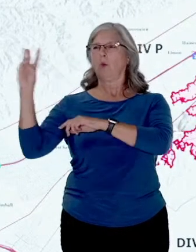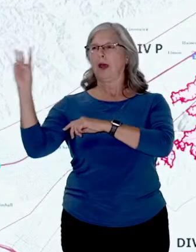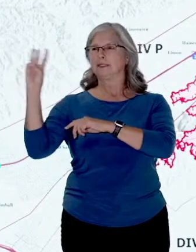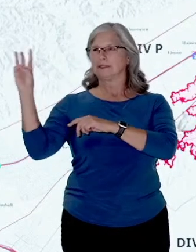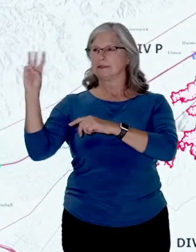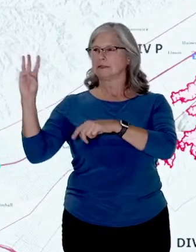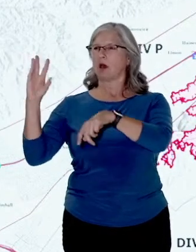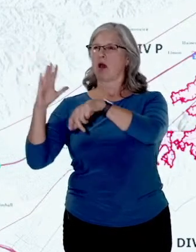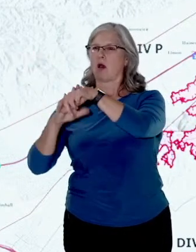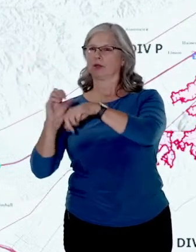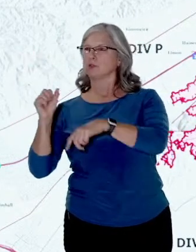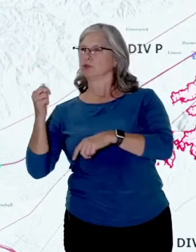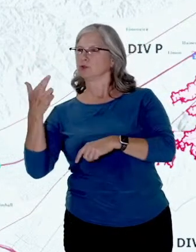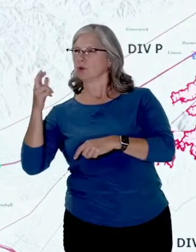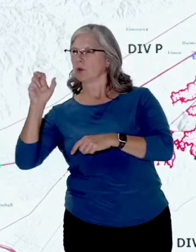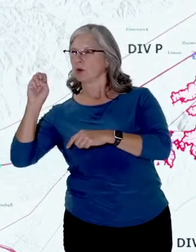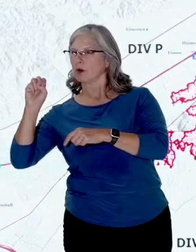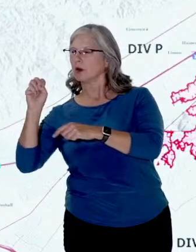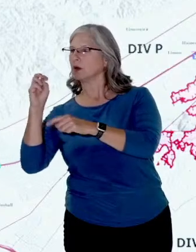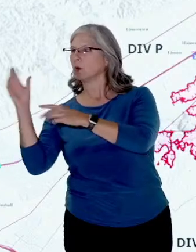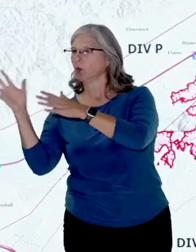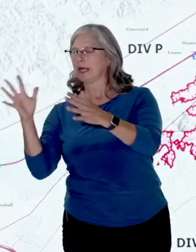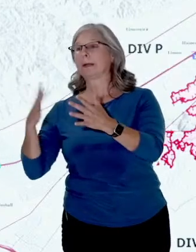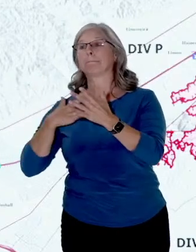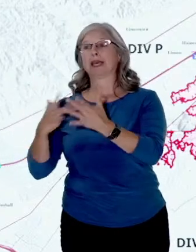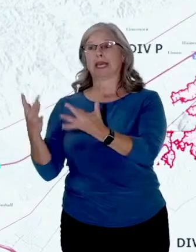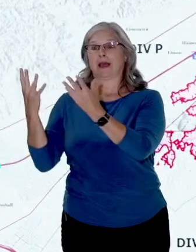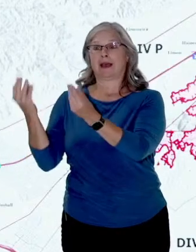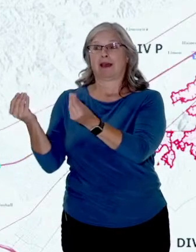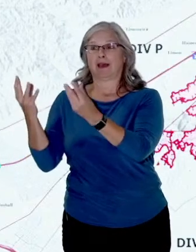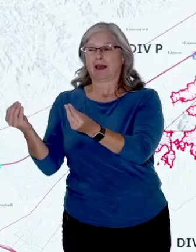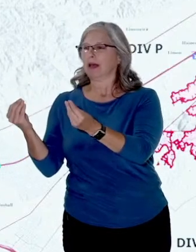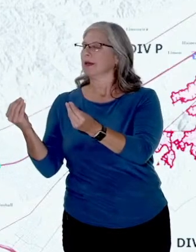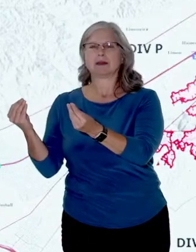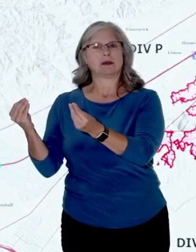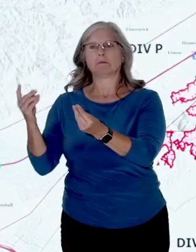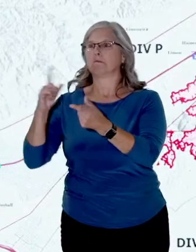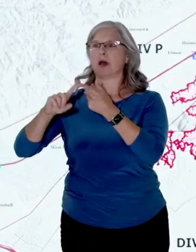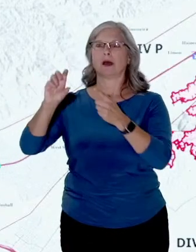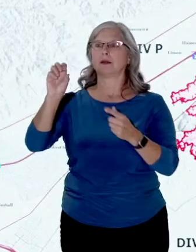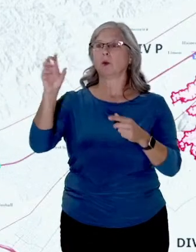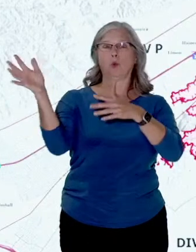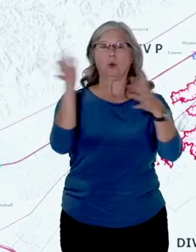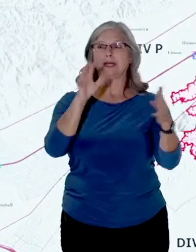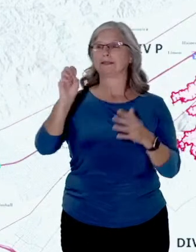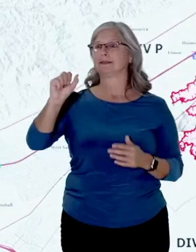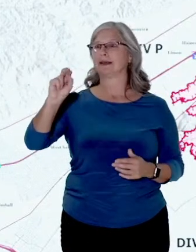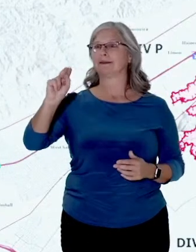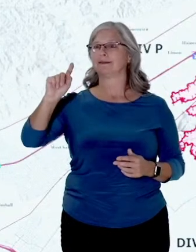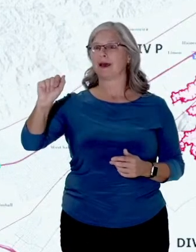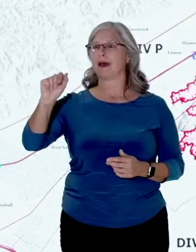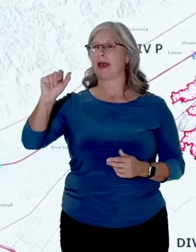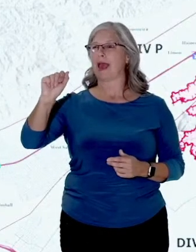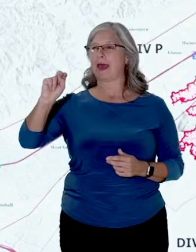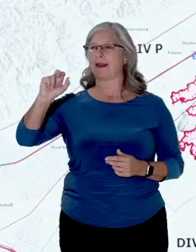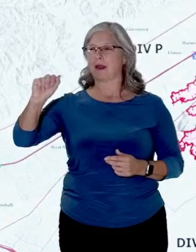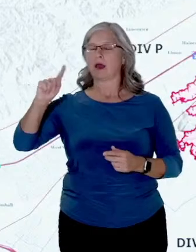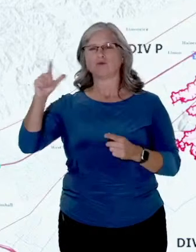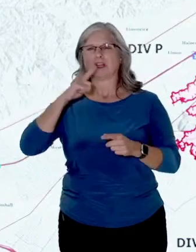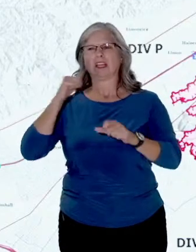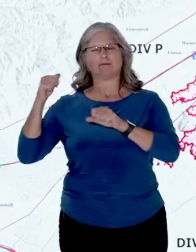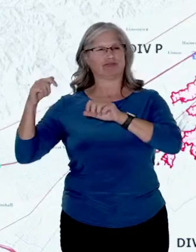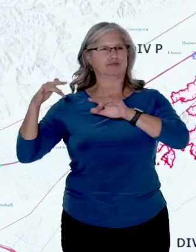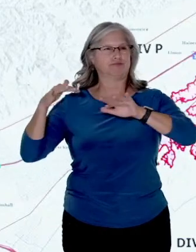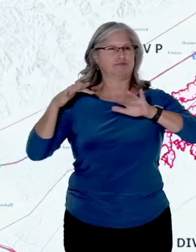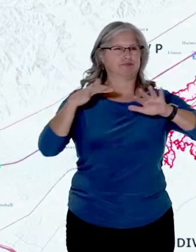wind. Usually that would bring with it higher humidity. This Santa Ana was so strong that it kind of blew that dry air well offshore. So